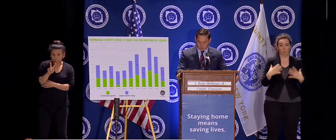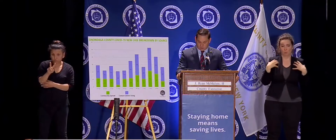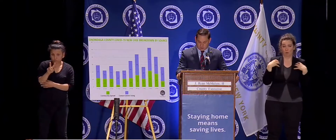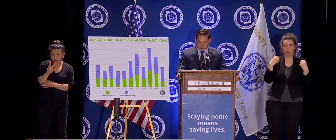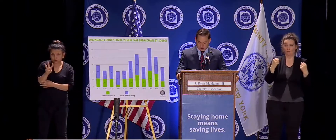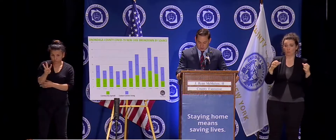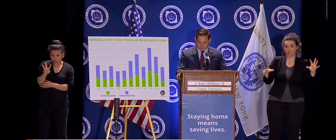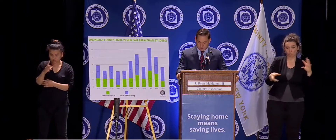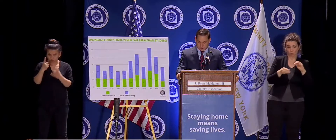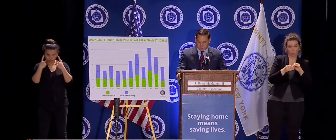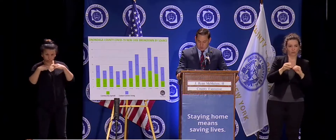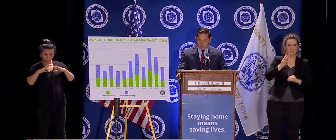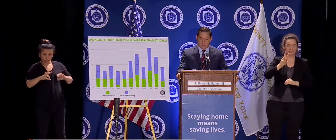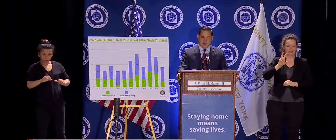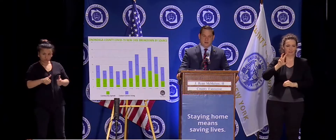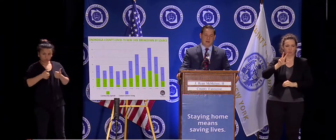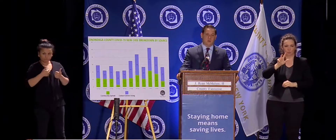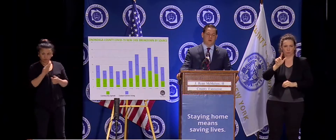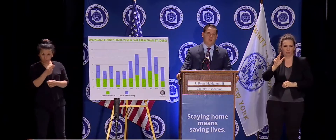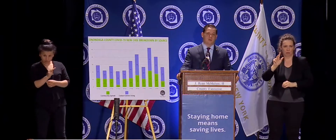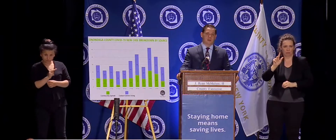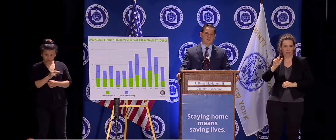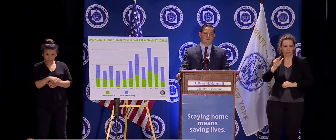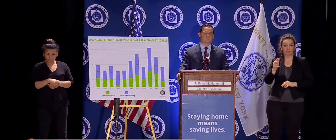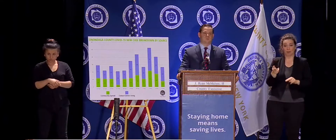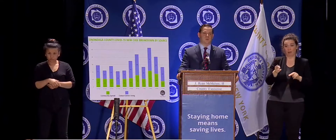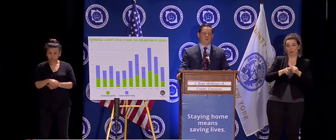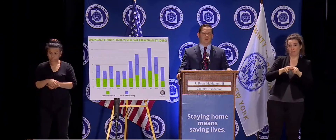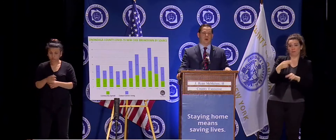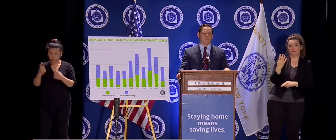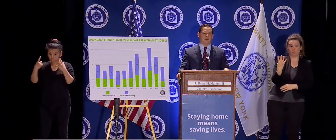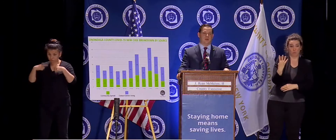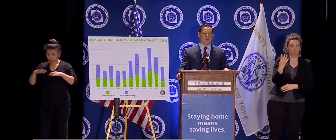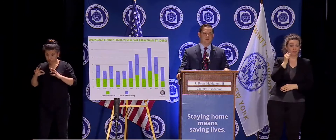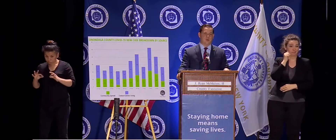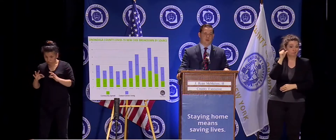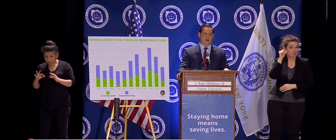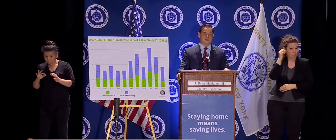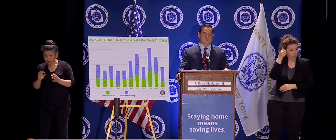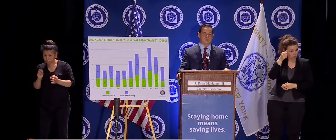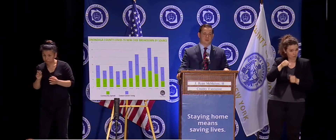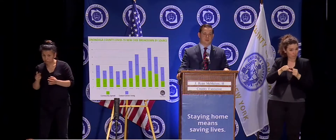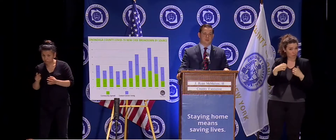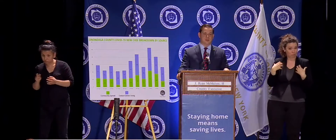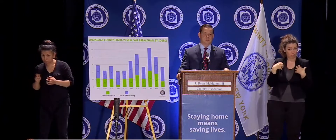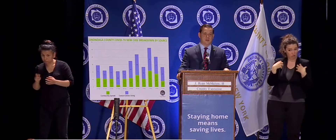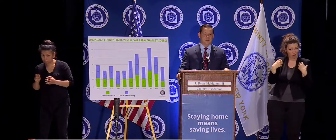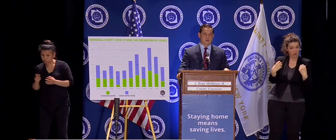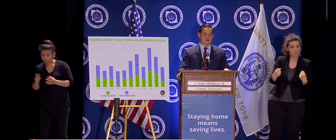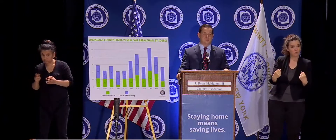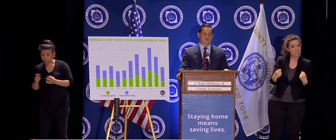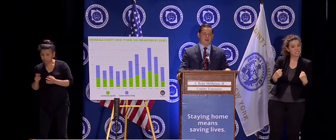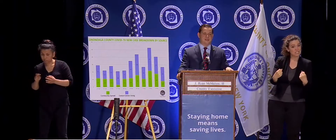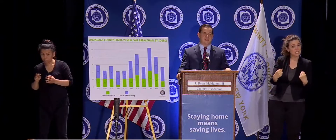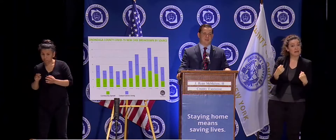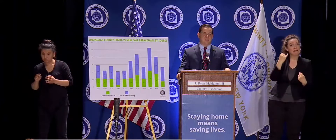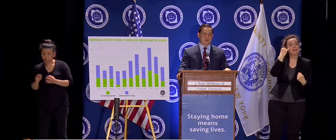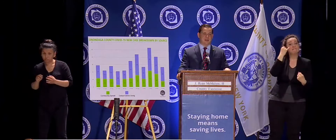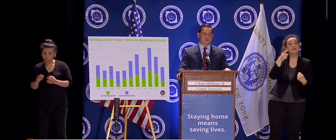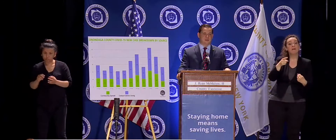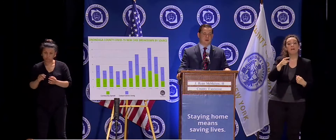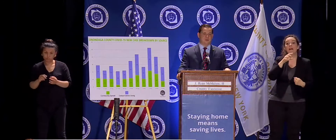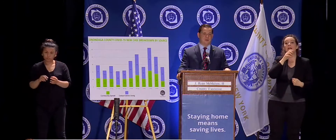up 4 from yesterday. A reminder on recoveries. A recovery, if you are not a senior citizen, is you've had